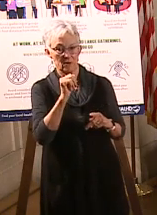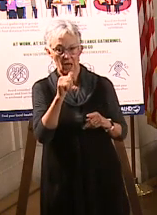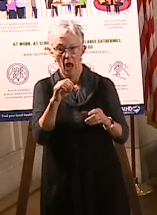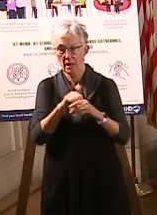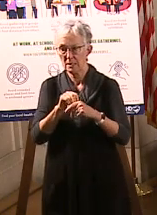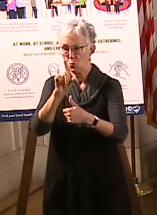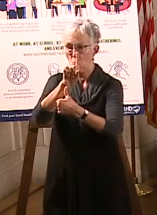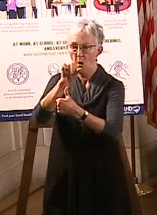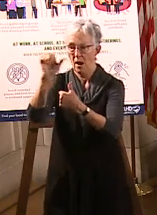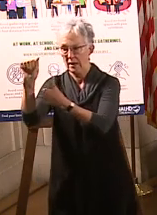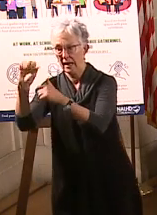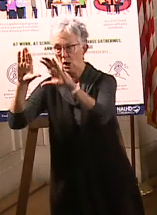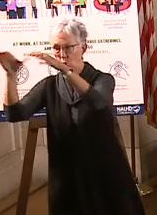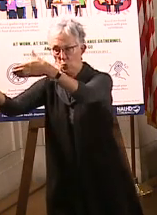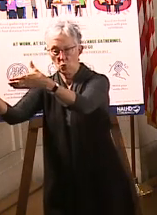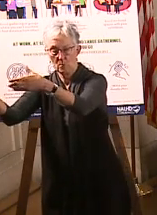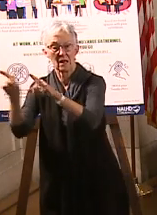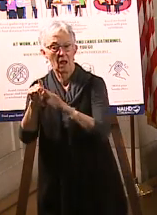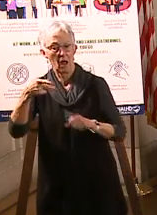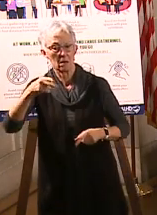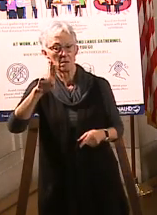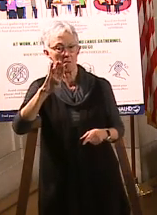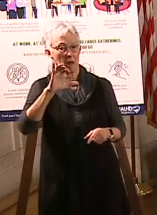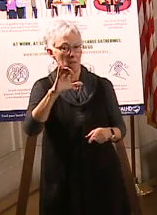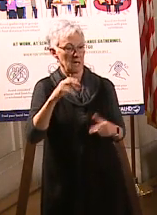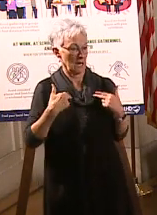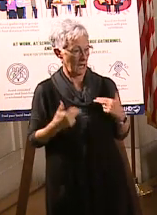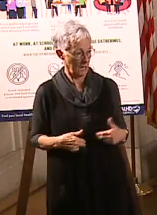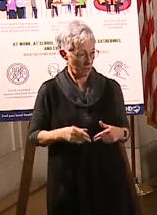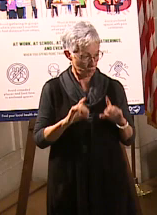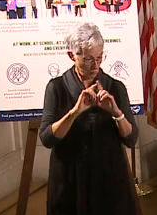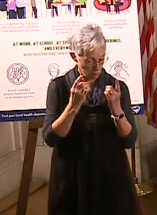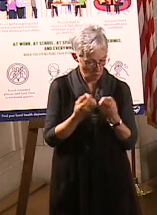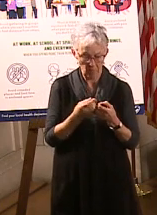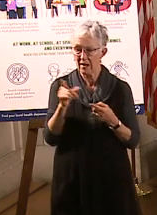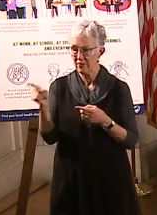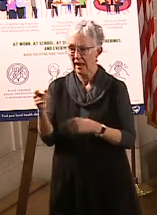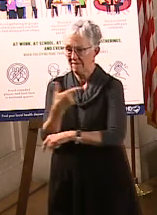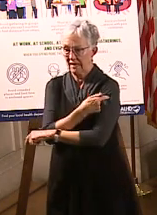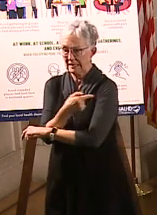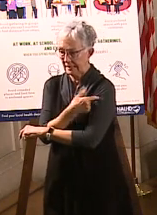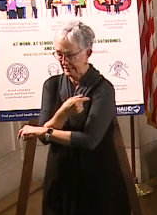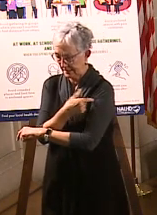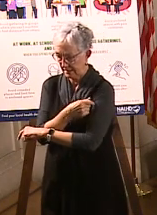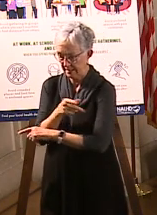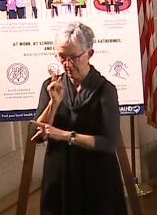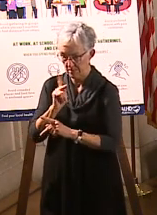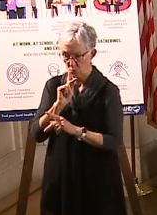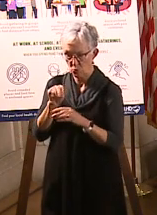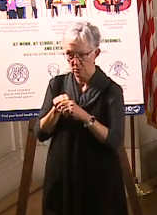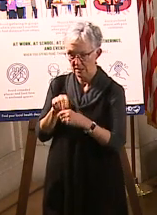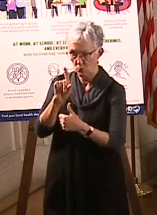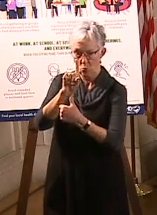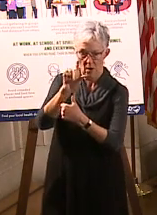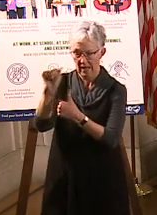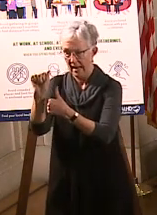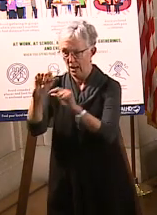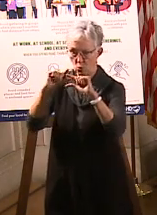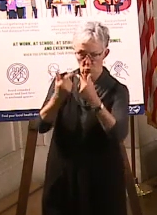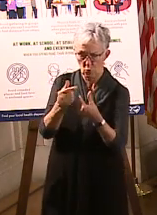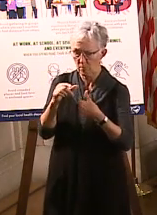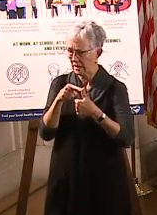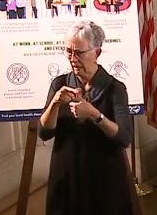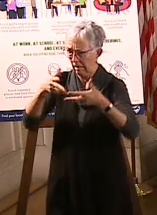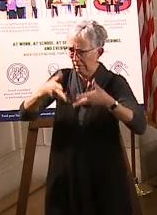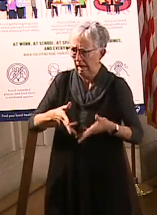department, for example, is inoculating a group of our priority folks and they have some leftover vaccines because maybe somebody didn't show up,